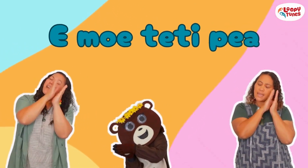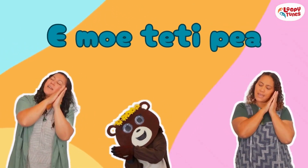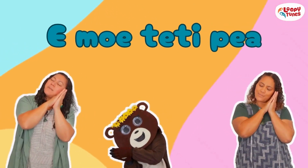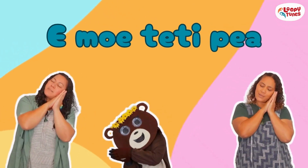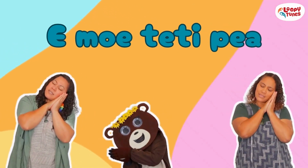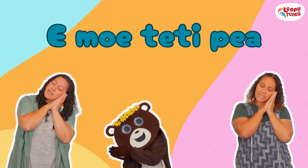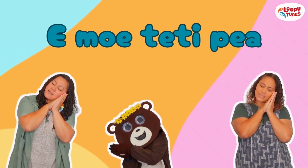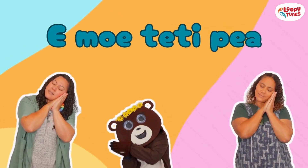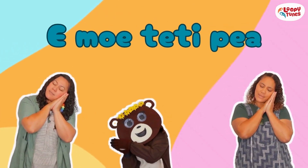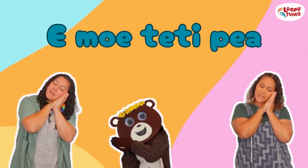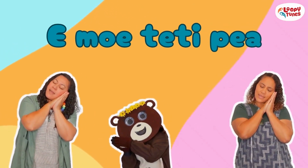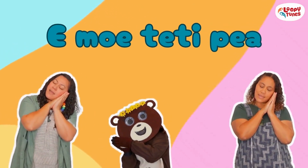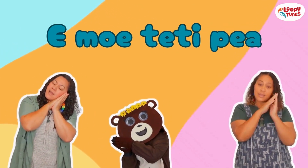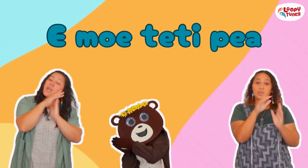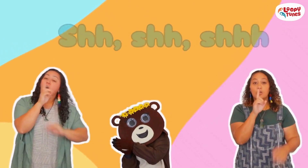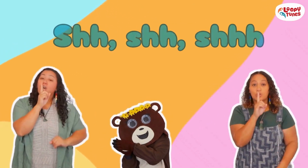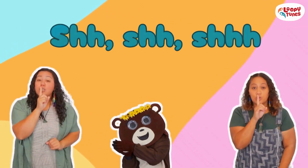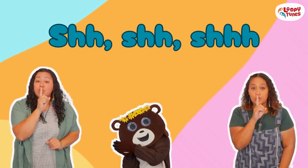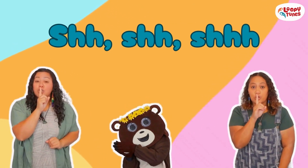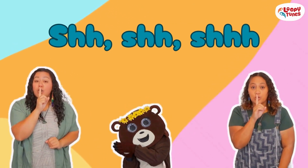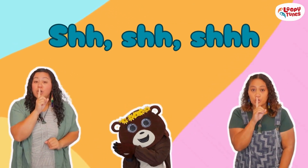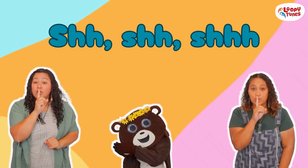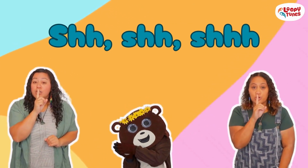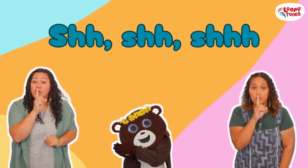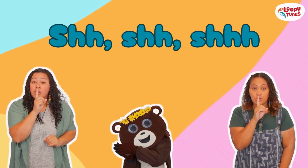e moe teti pea.